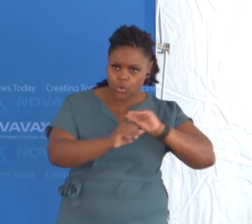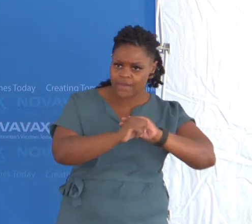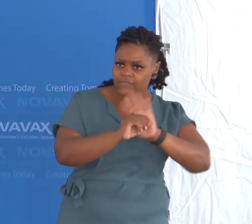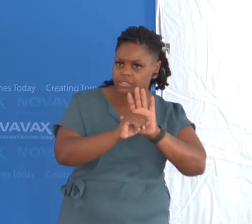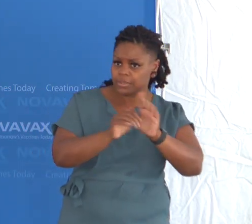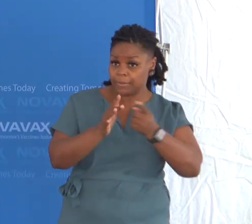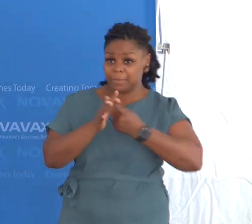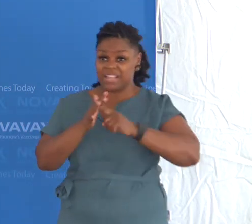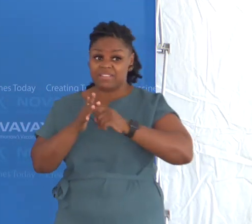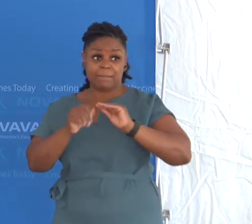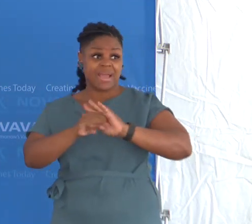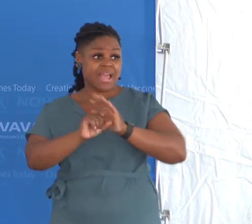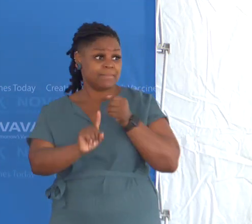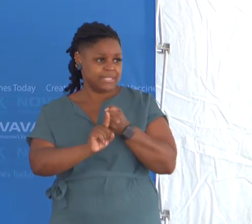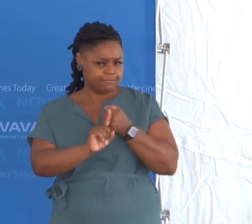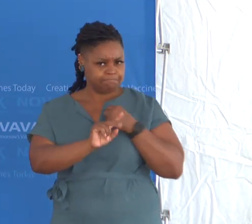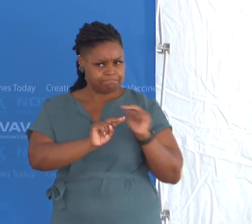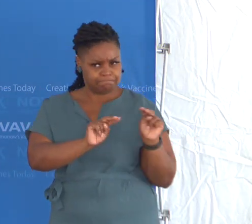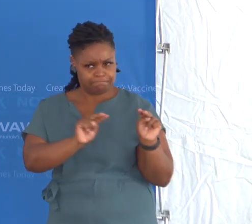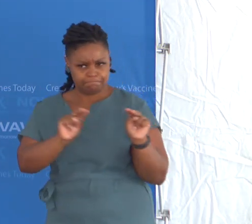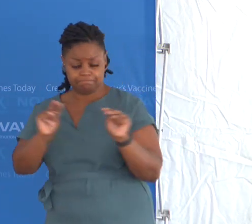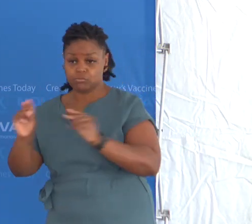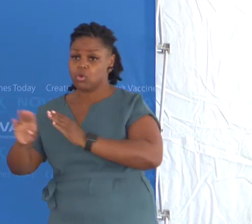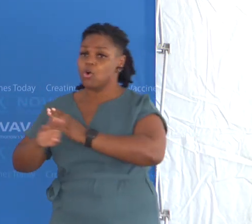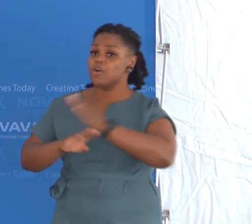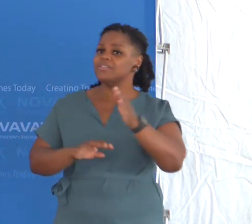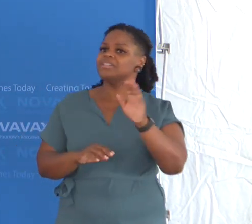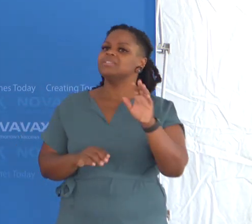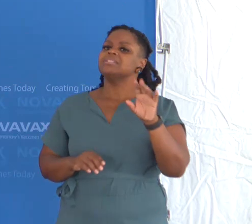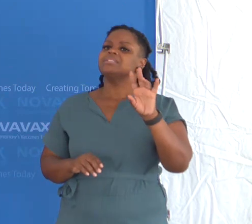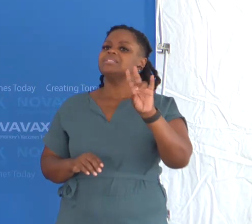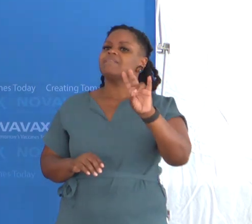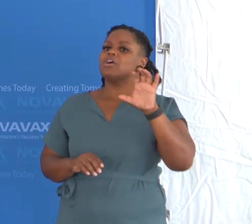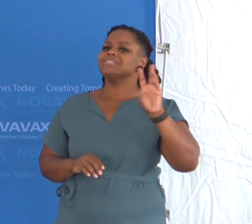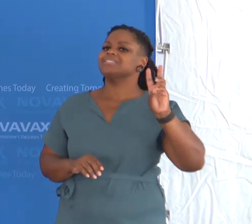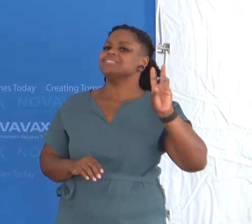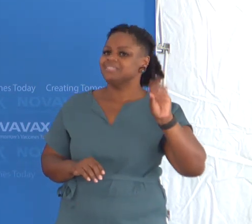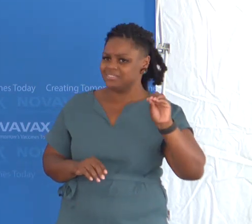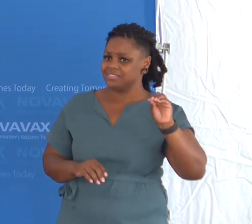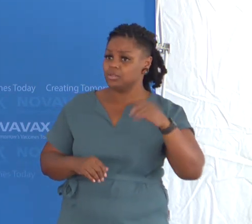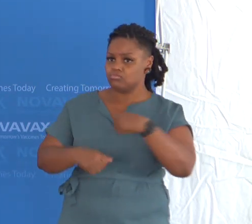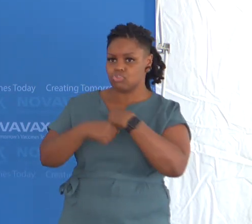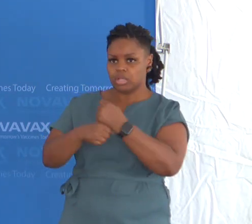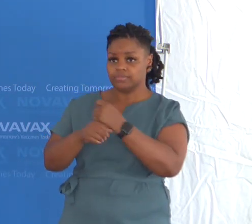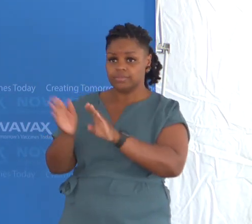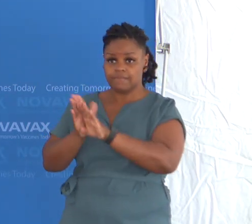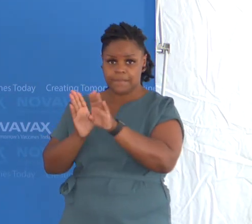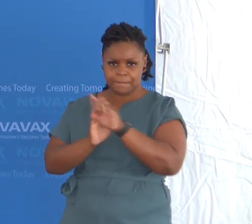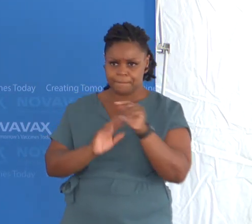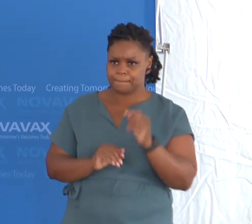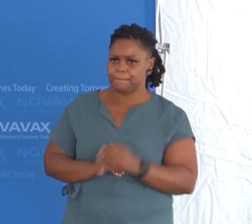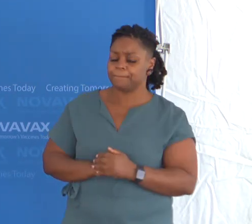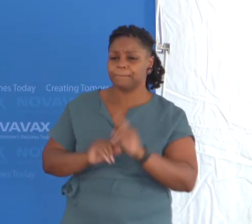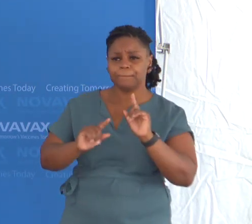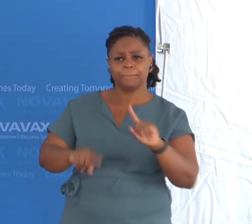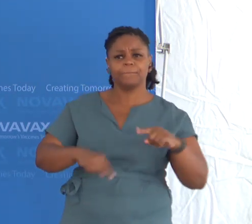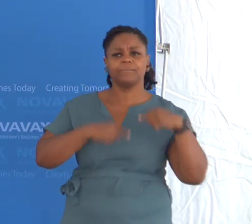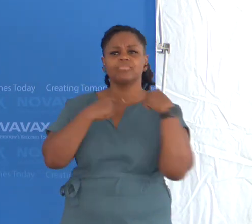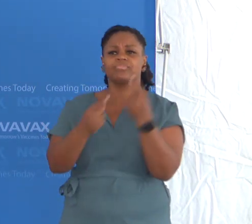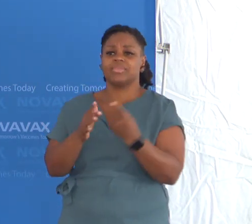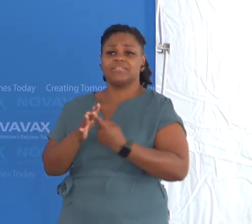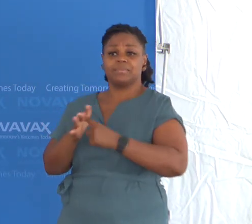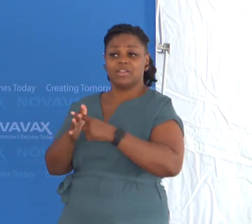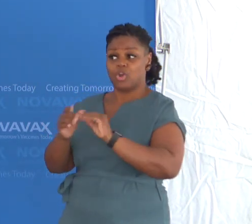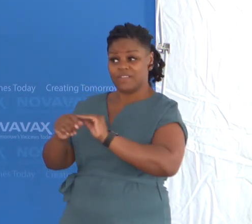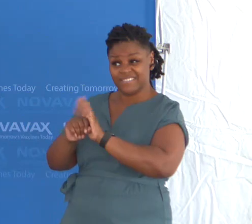over 760 products in development today in the first 8 months of the pandemic, an unprecedented response.